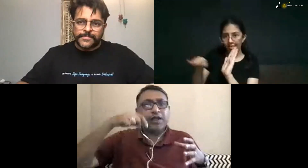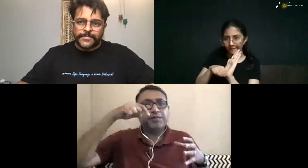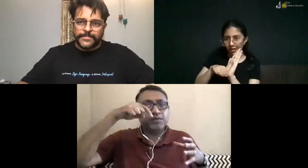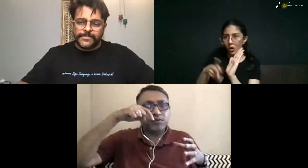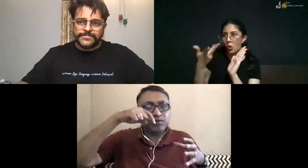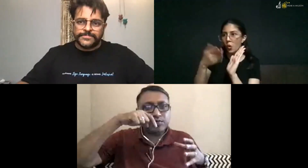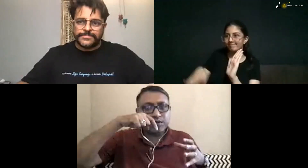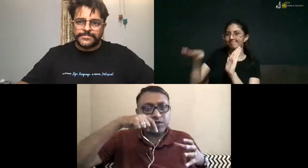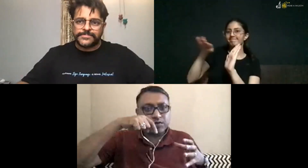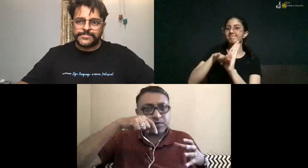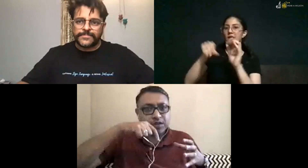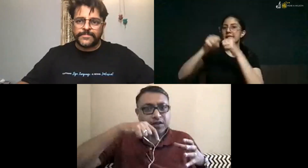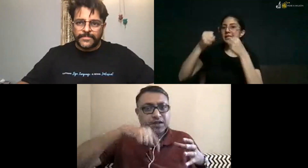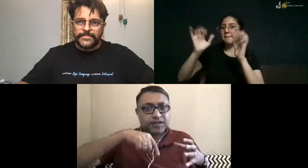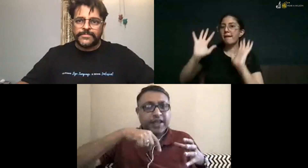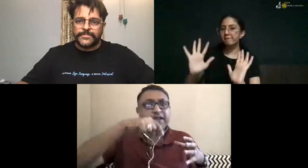prototype to